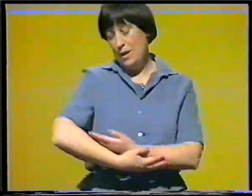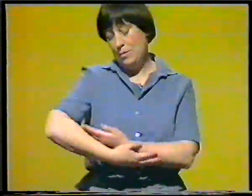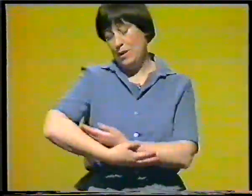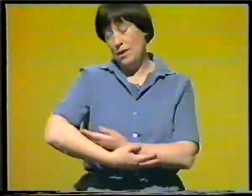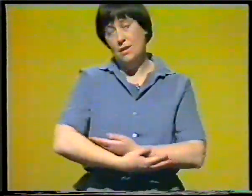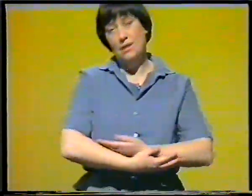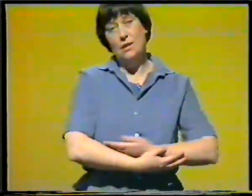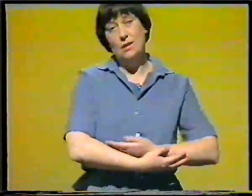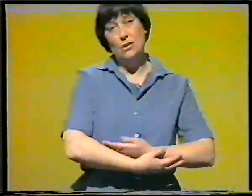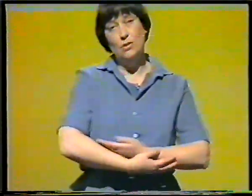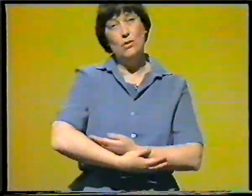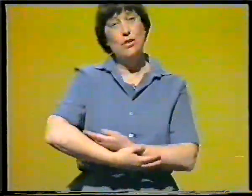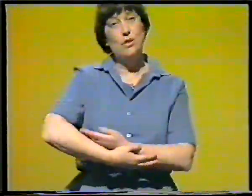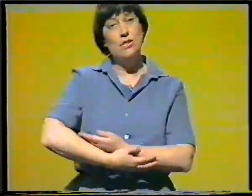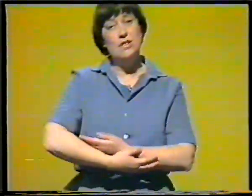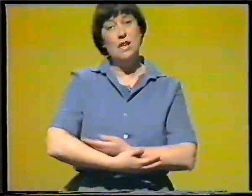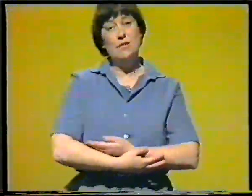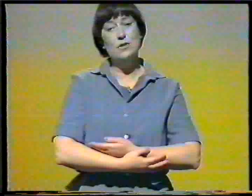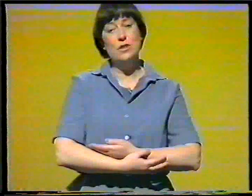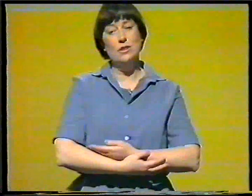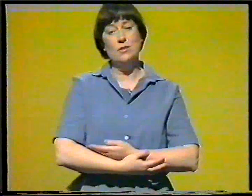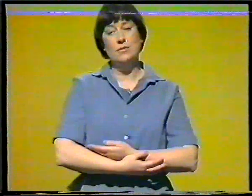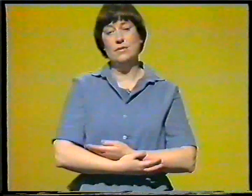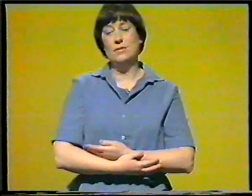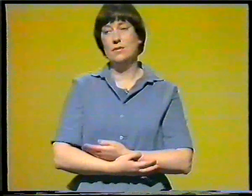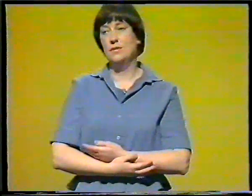Baby. You can also use this sign for doll.